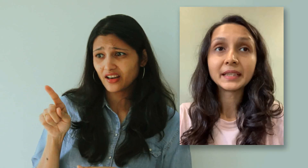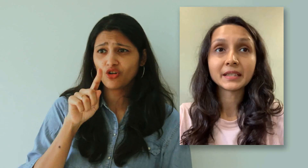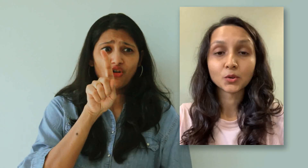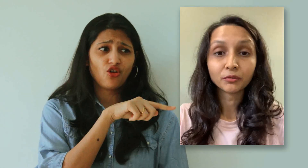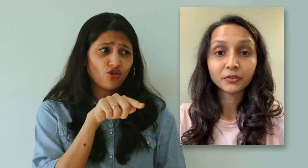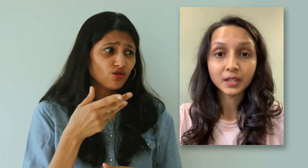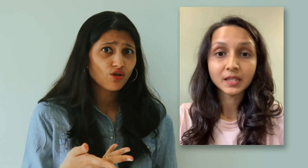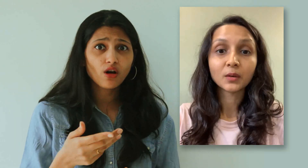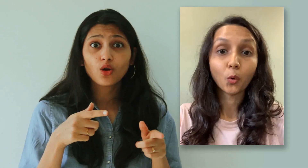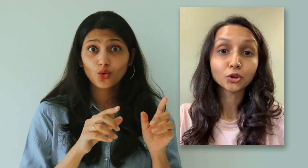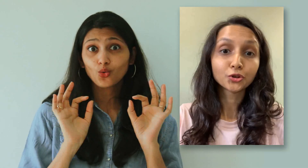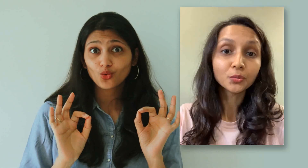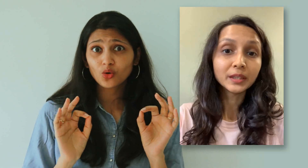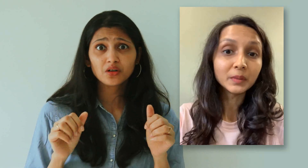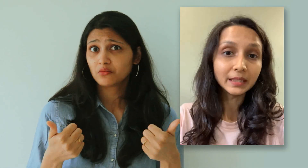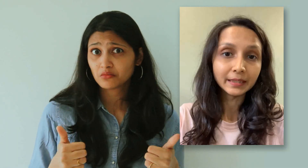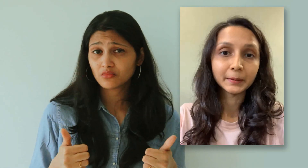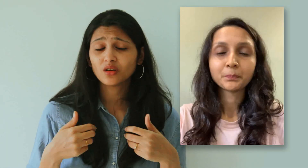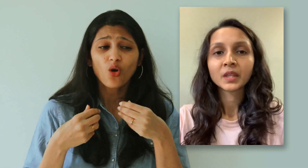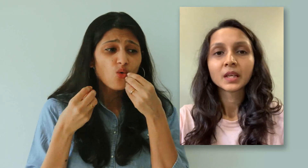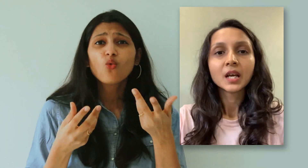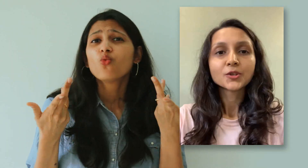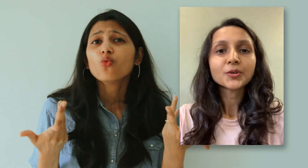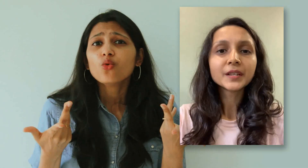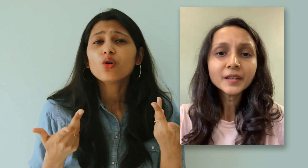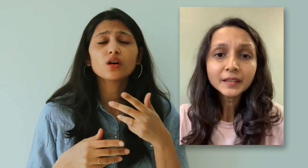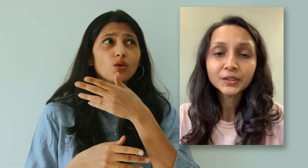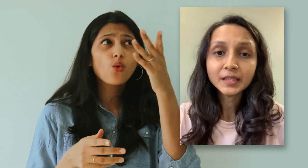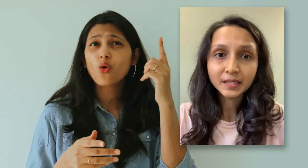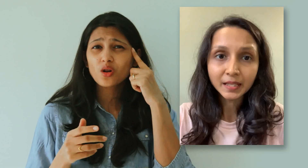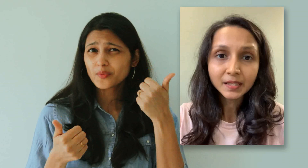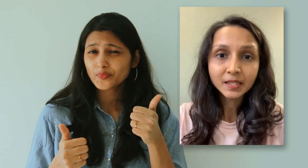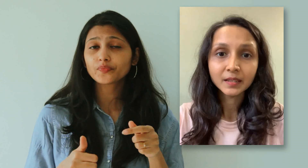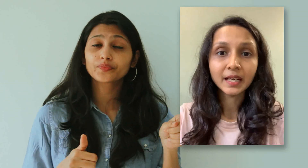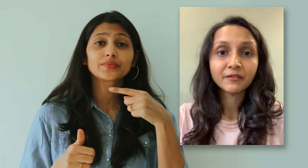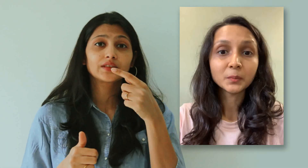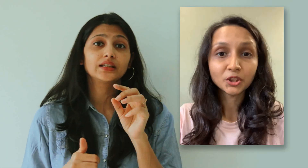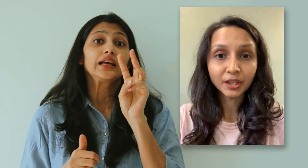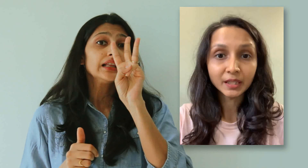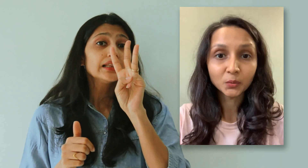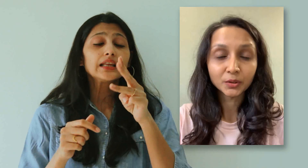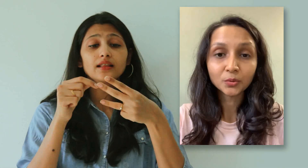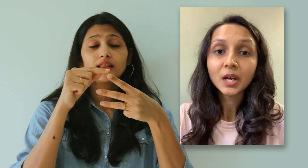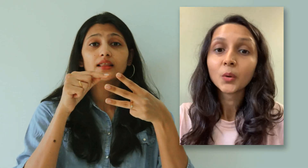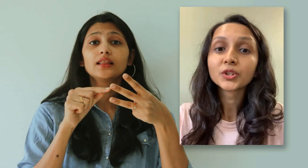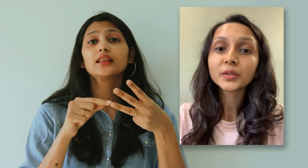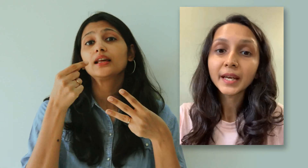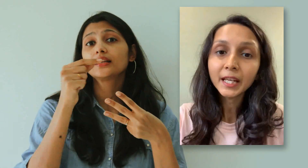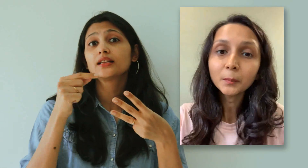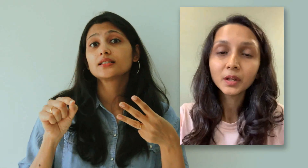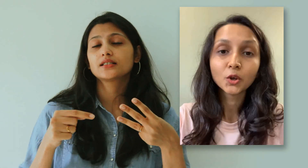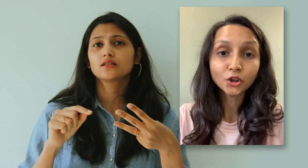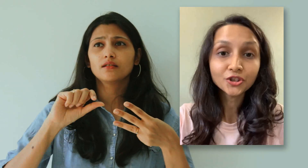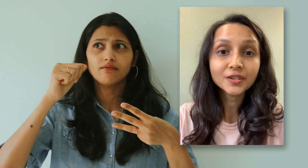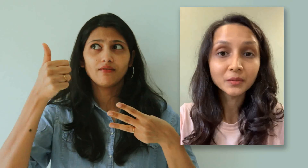are eating is good for us and what should we be eating. So here are 3 tests that I will be sharing with you, which will